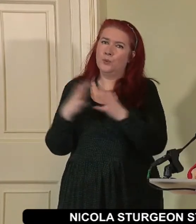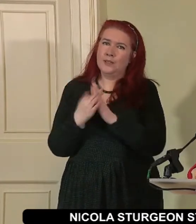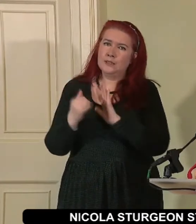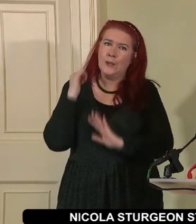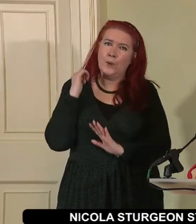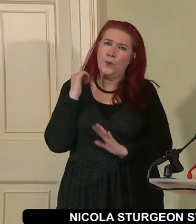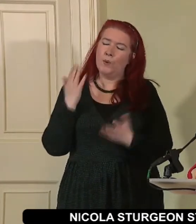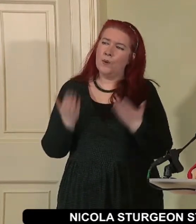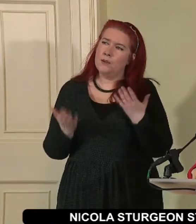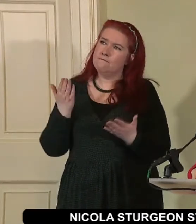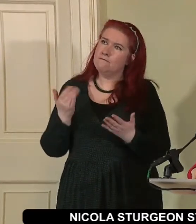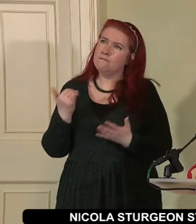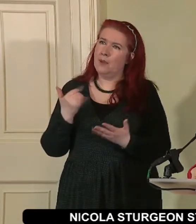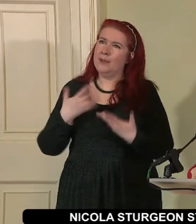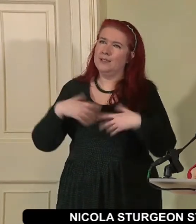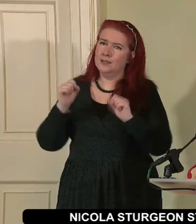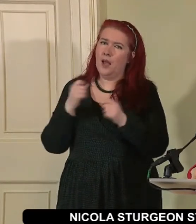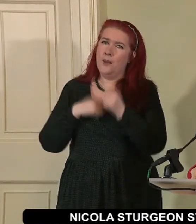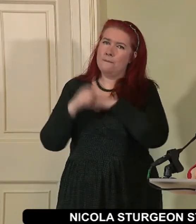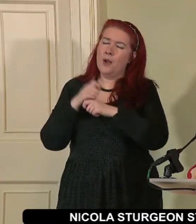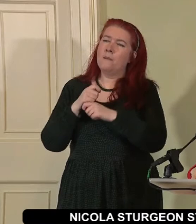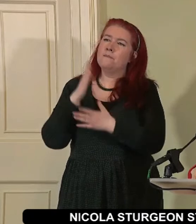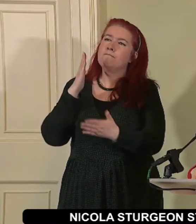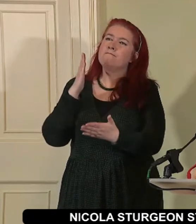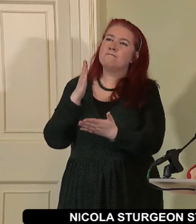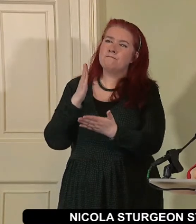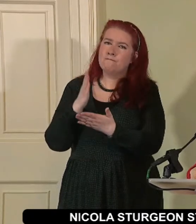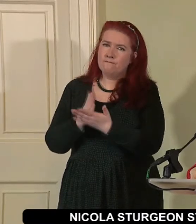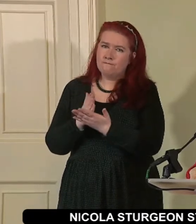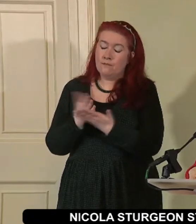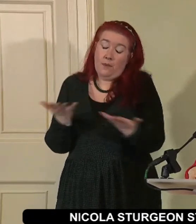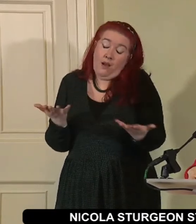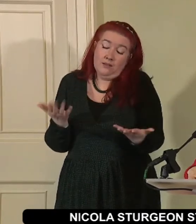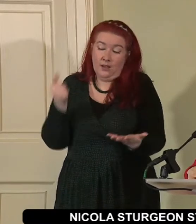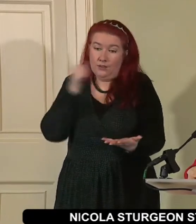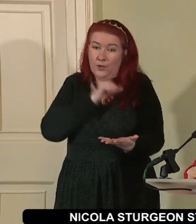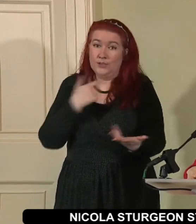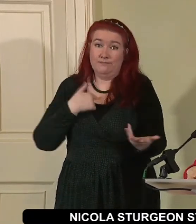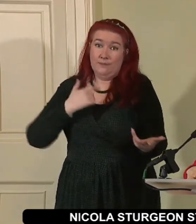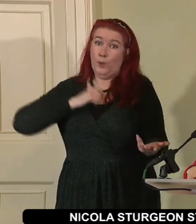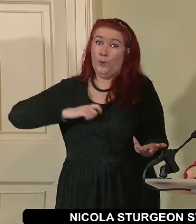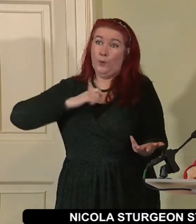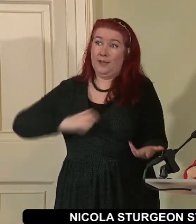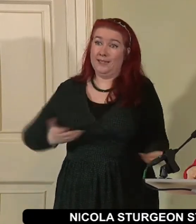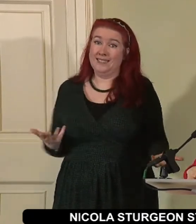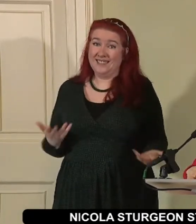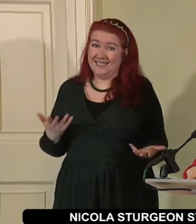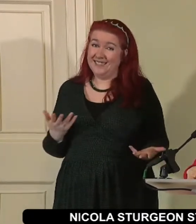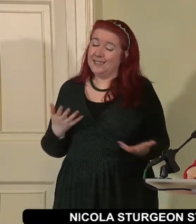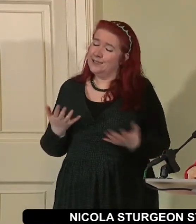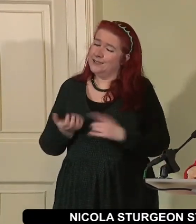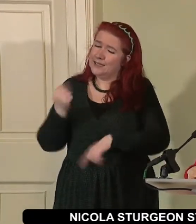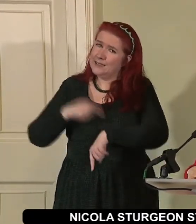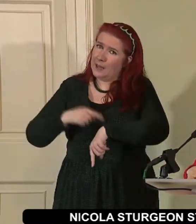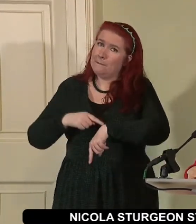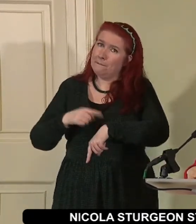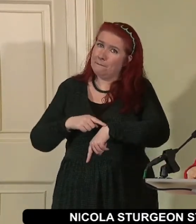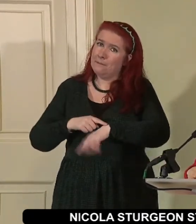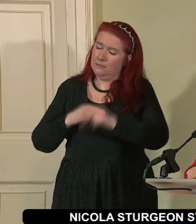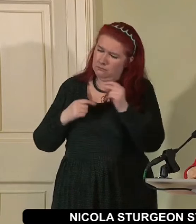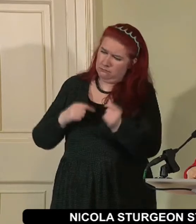started to crystallise a bit more. But it inevitably, again, here's the human thing, it always takes you a bit of time, I think,